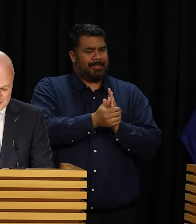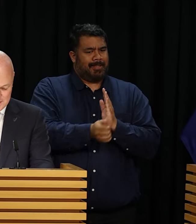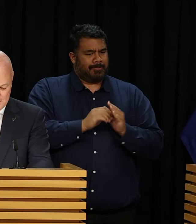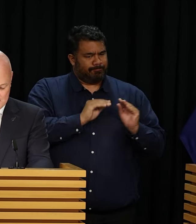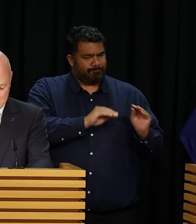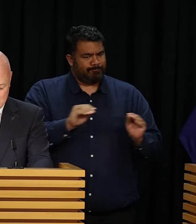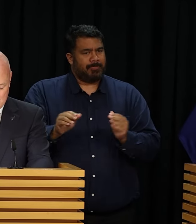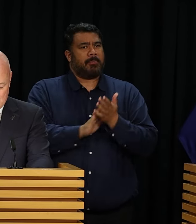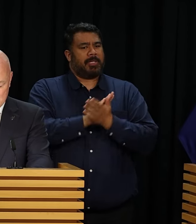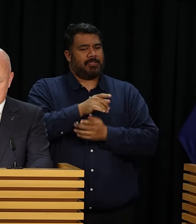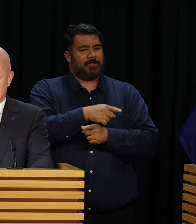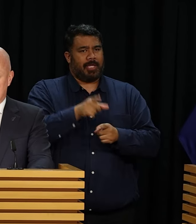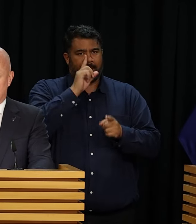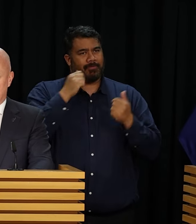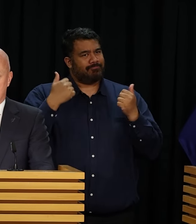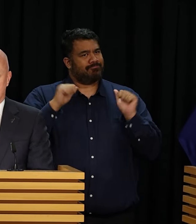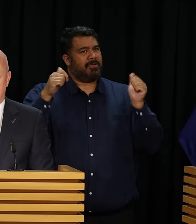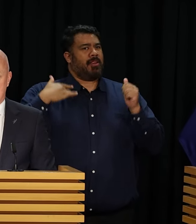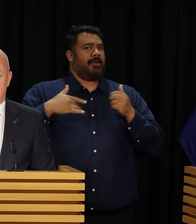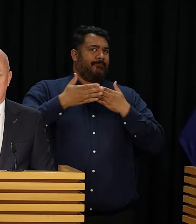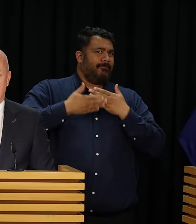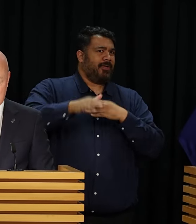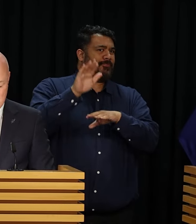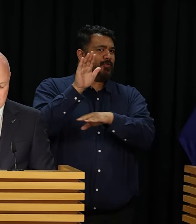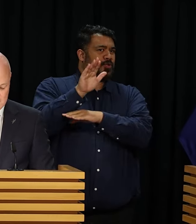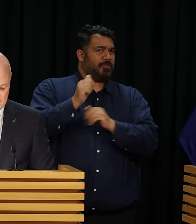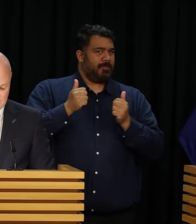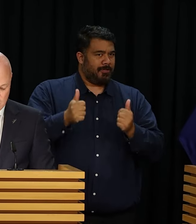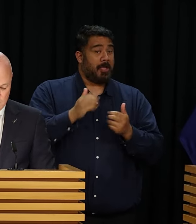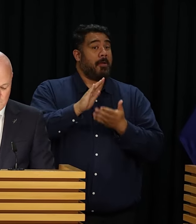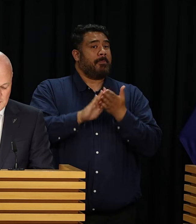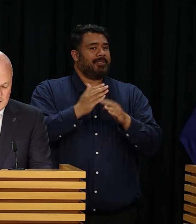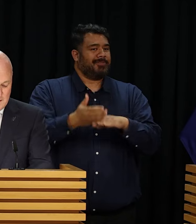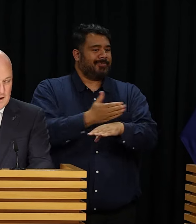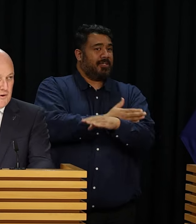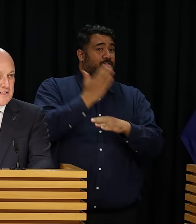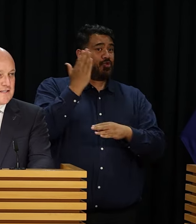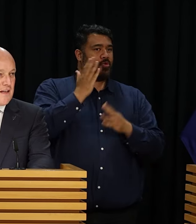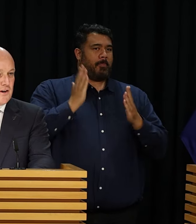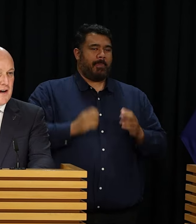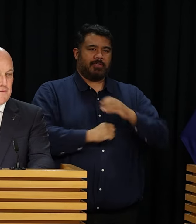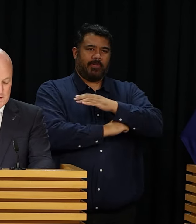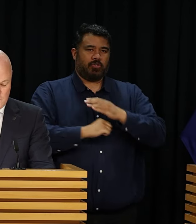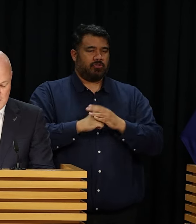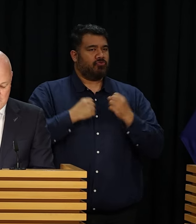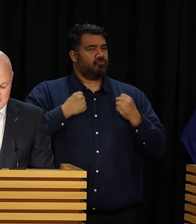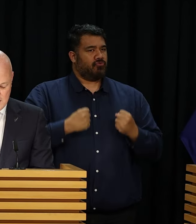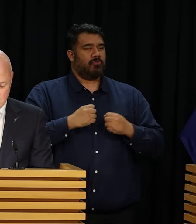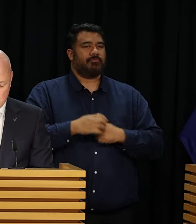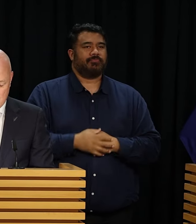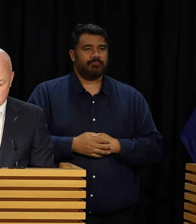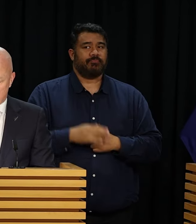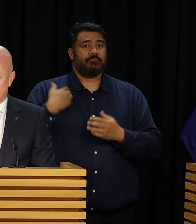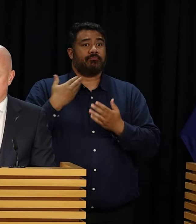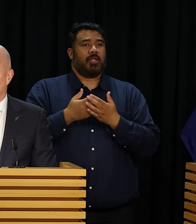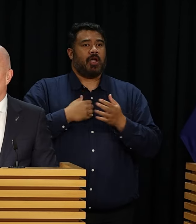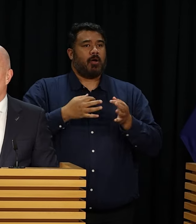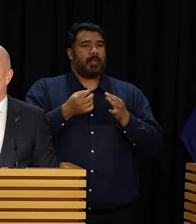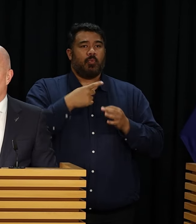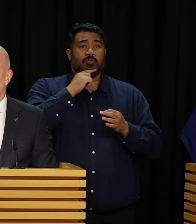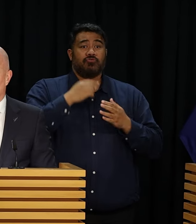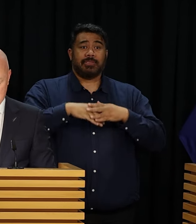to succeed. And a successful future begins with good foundations at school. And I'm proud to say that in our first 100 days, we've made sure